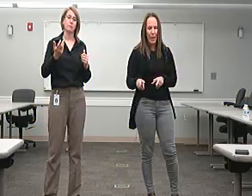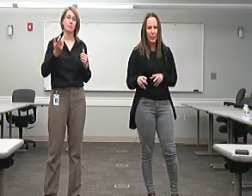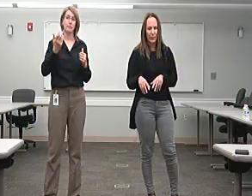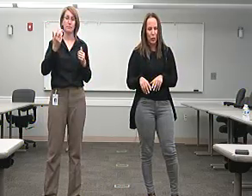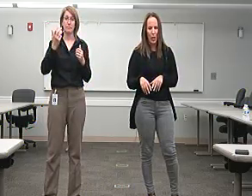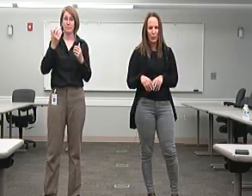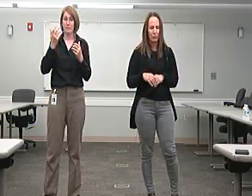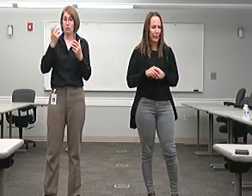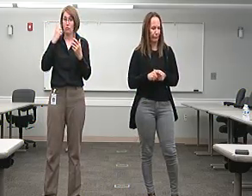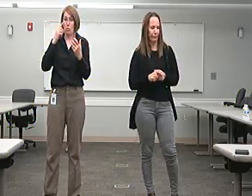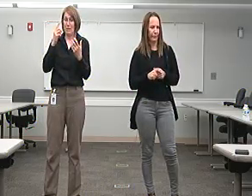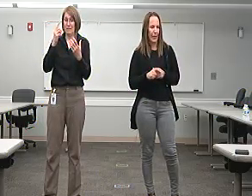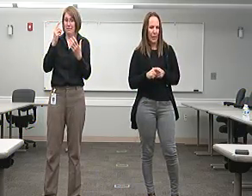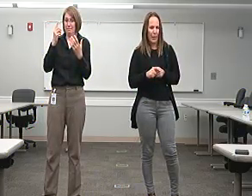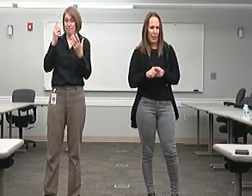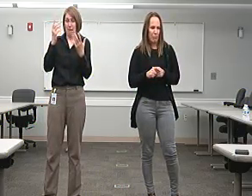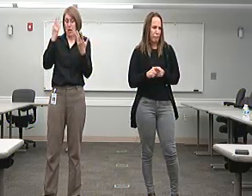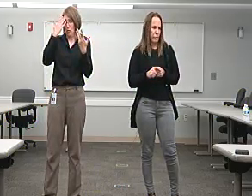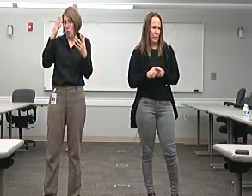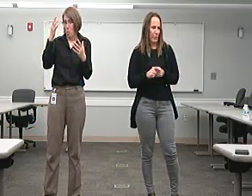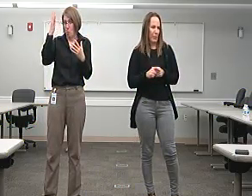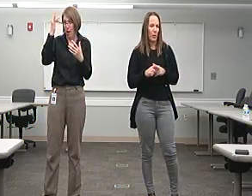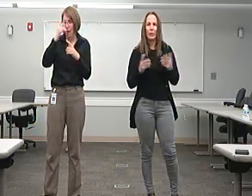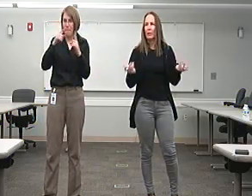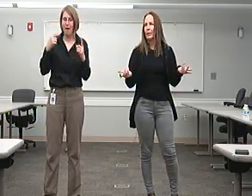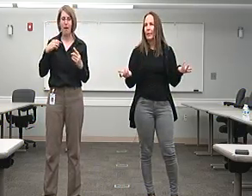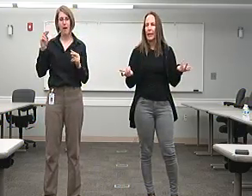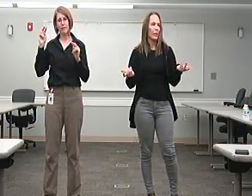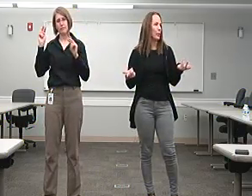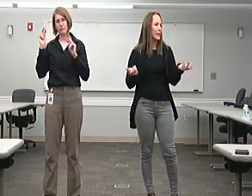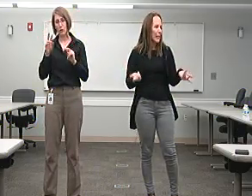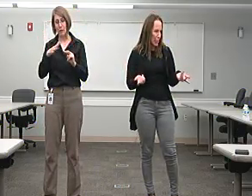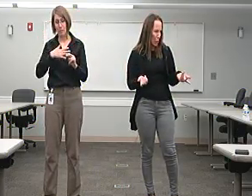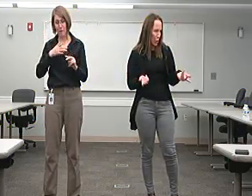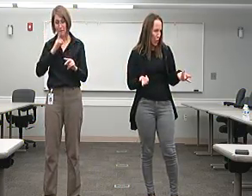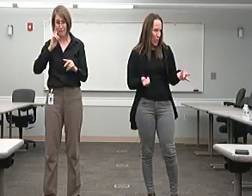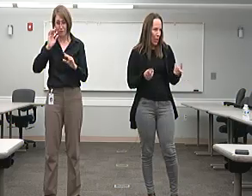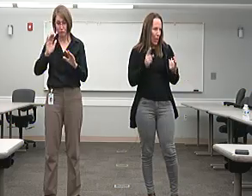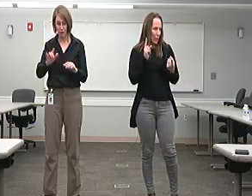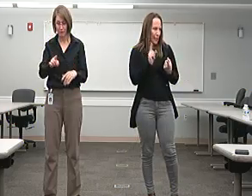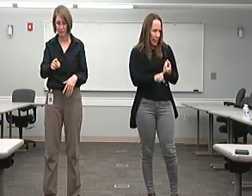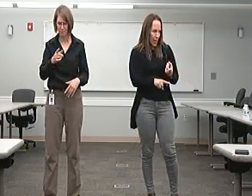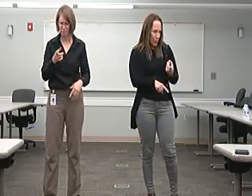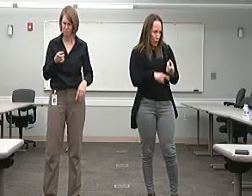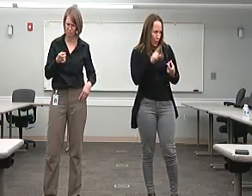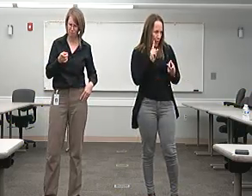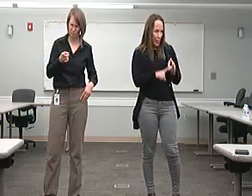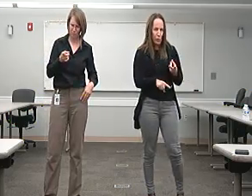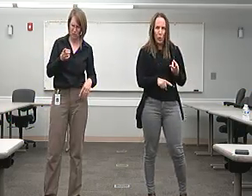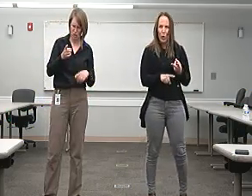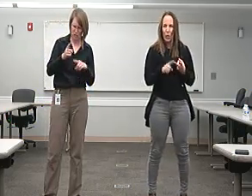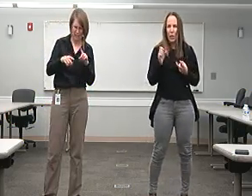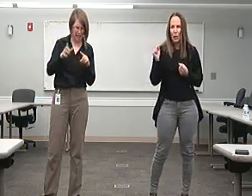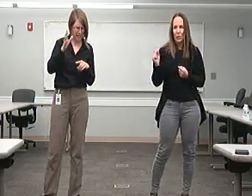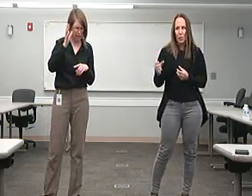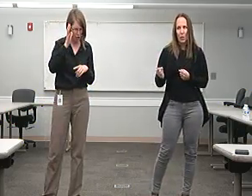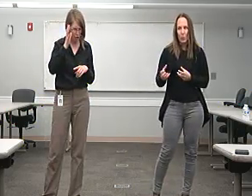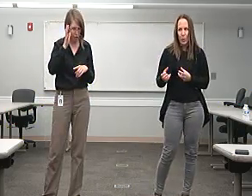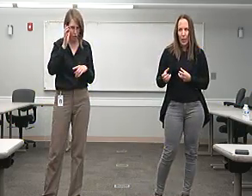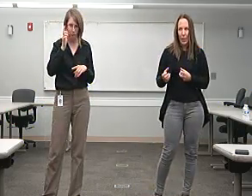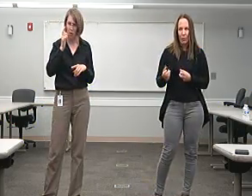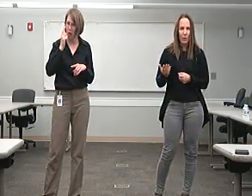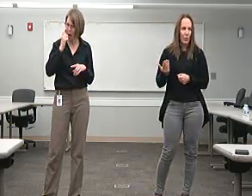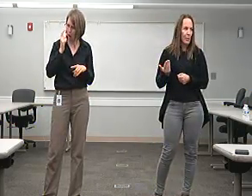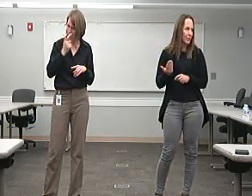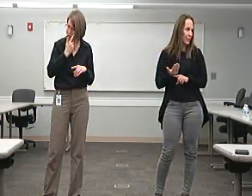went, the only thing Leah can't do is hear. Leah's eyes work, hands work. Let's start communicating. We've already missed